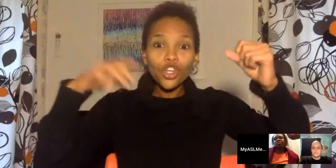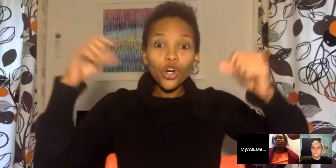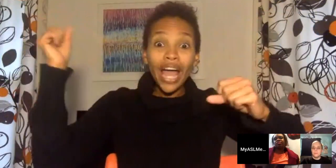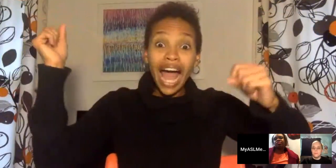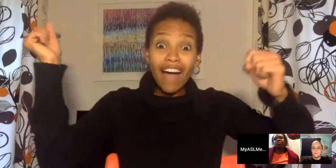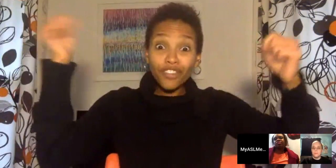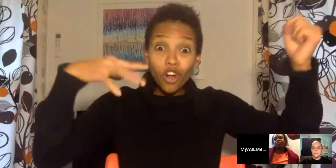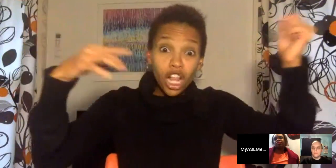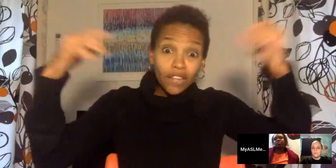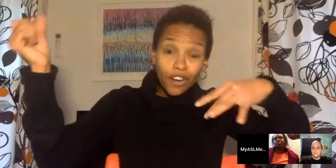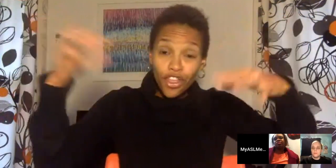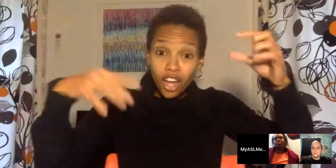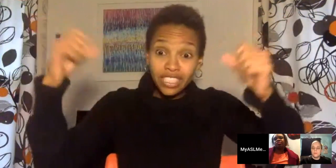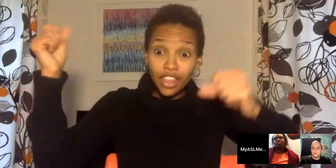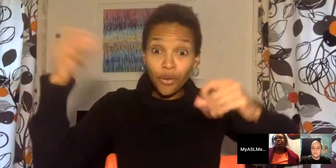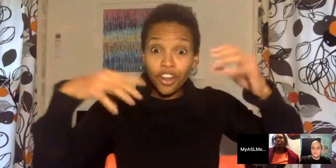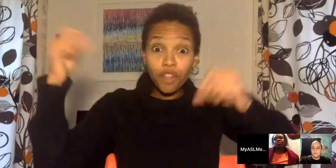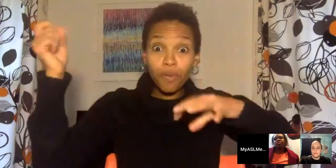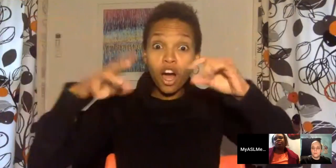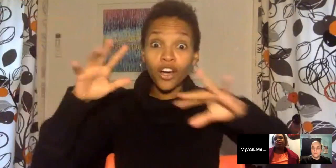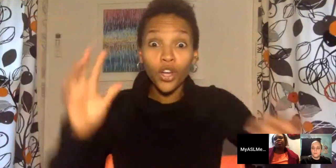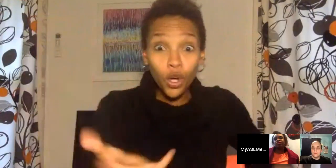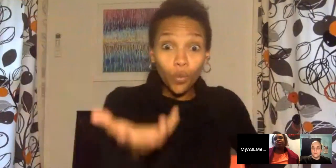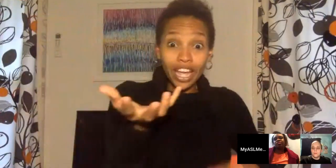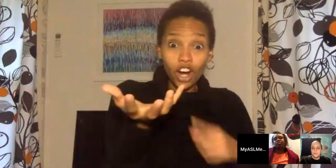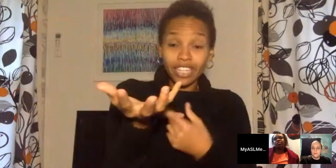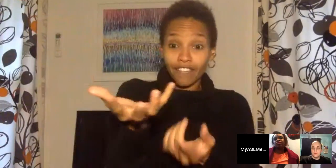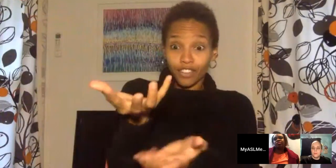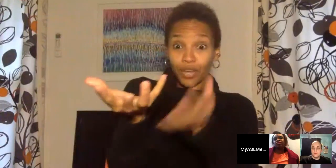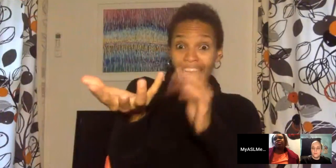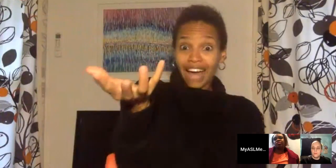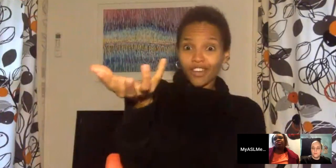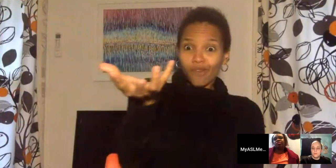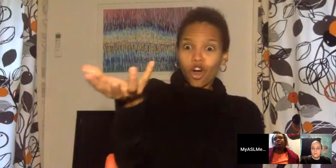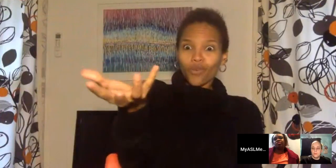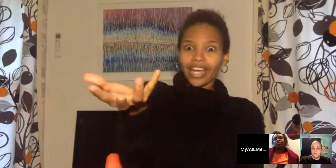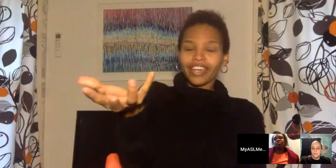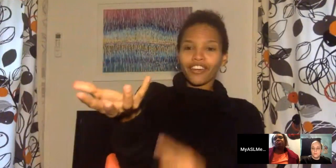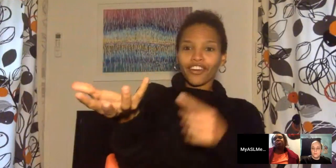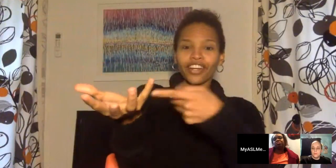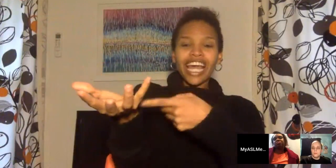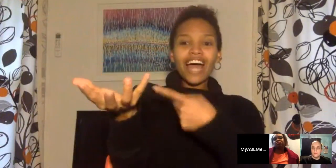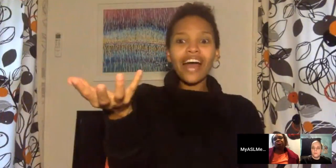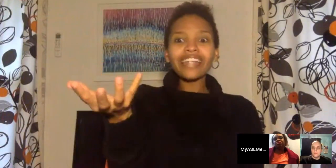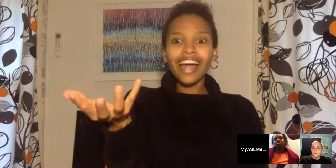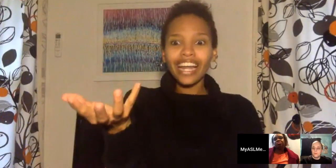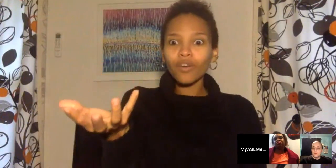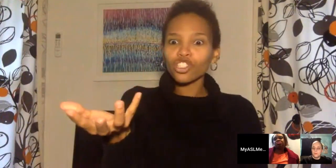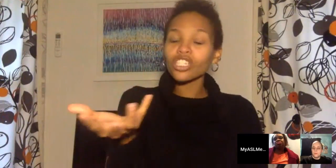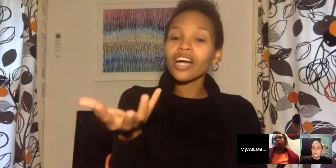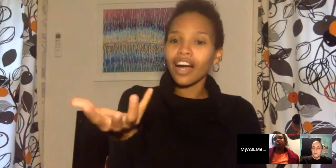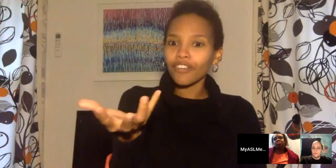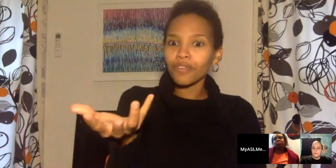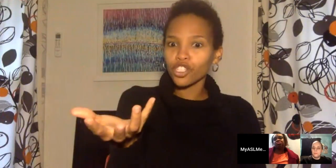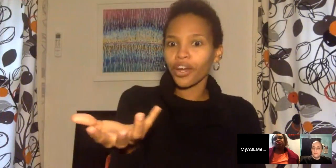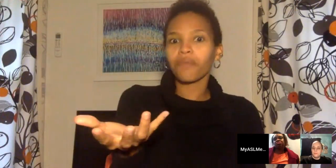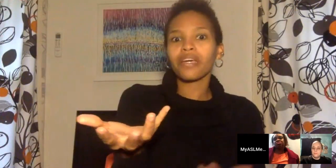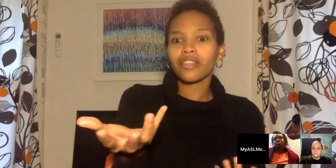So after all of our thoughts get thrown into the pot, we are left, we have them all right here. And that's kind of what she got from this great meeting that